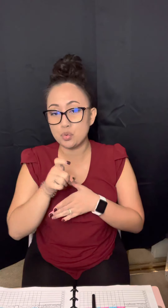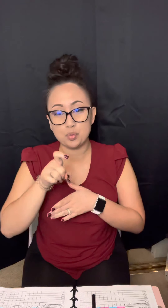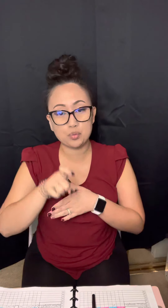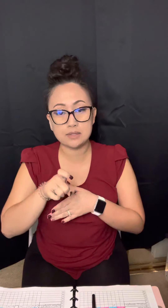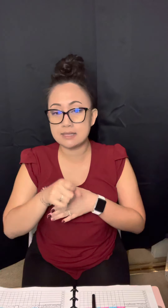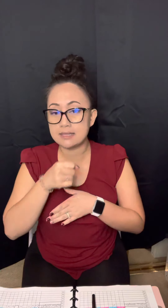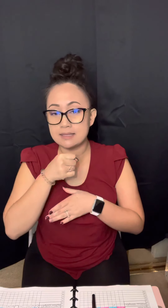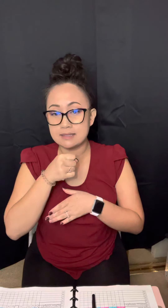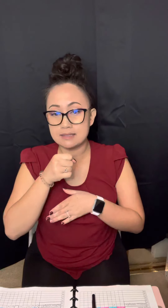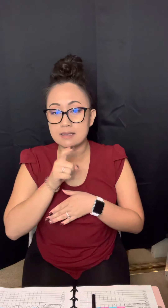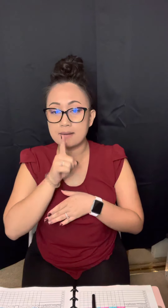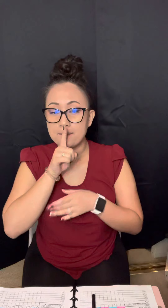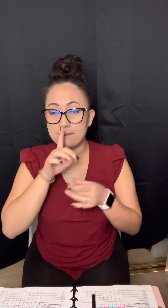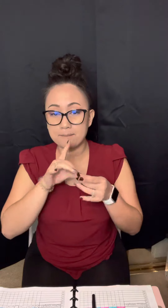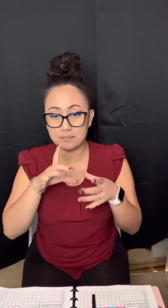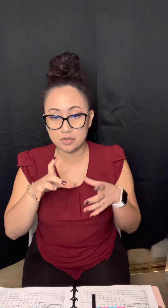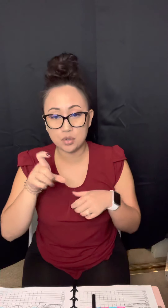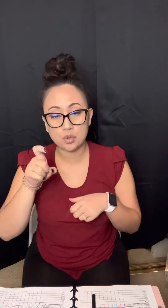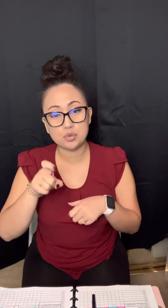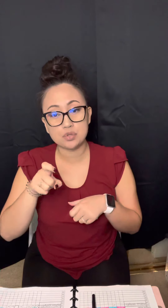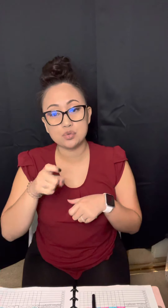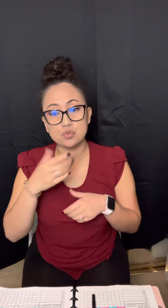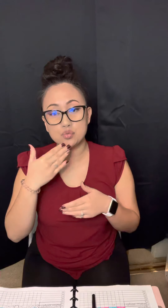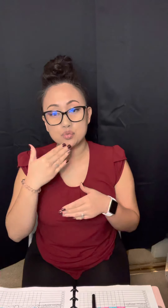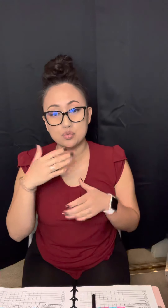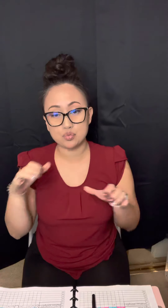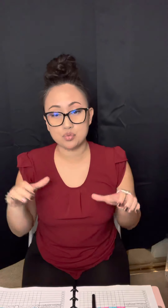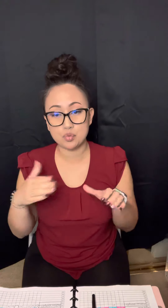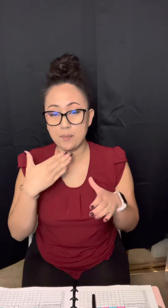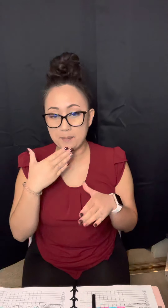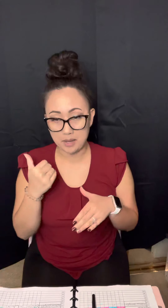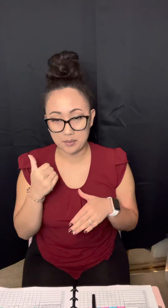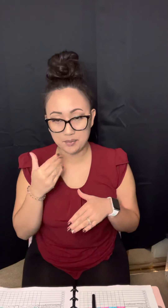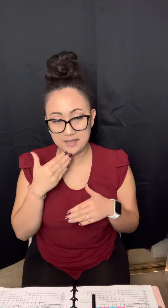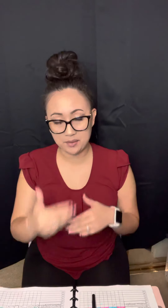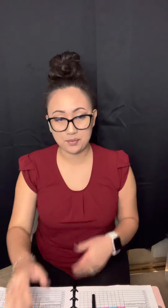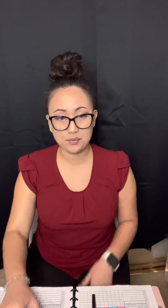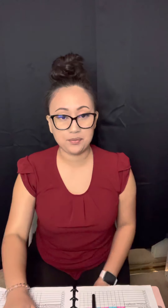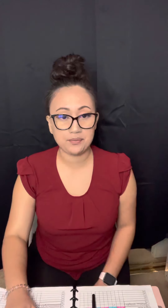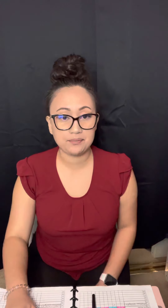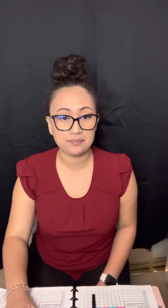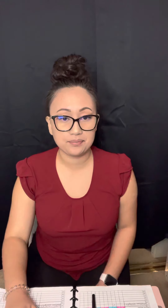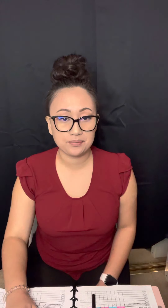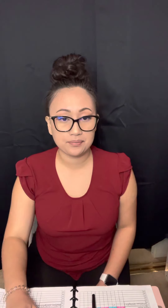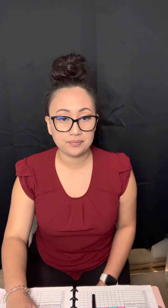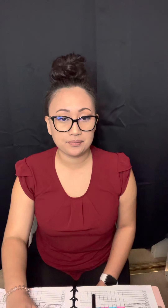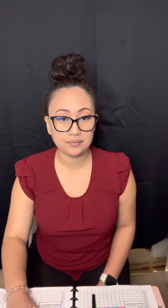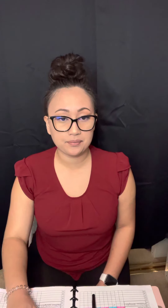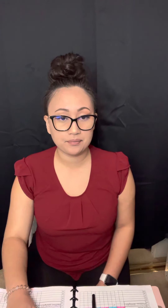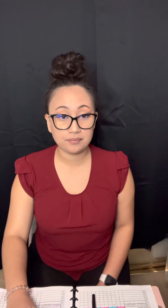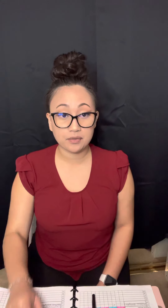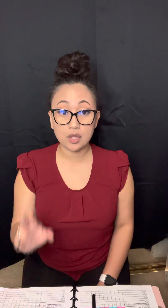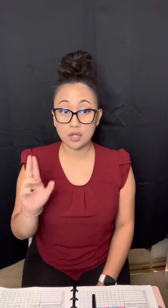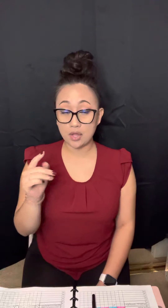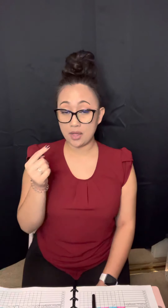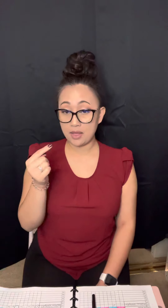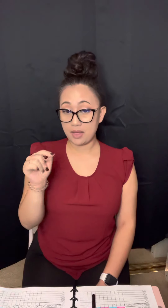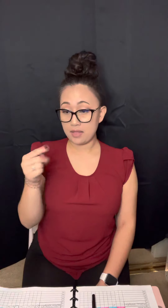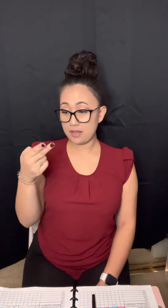So I need you to do a better job of that. Thank you. All right. The U.S. in space. So the United States